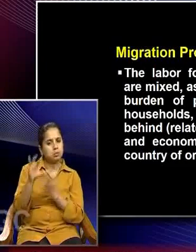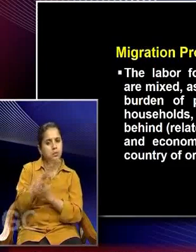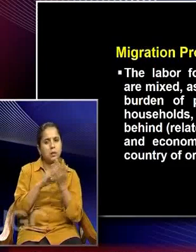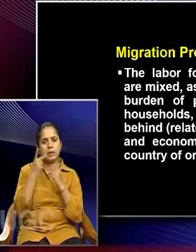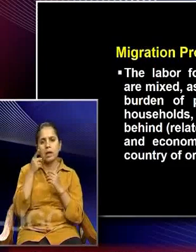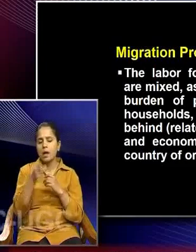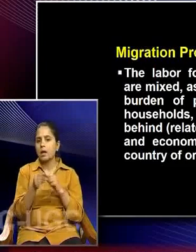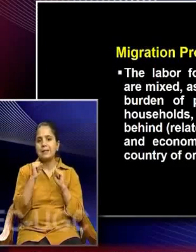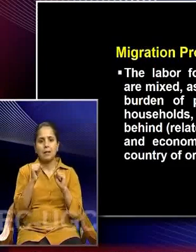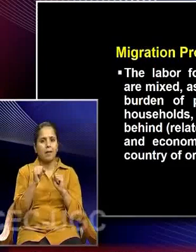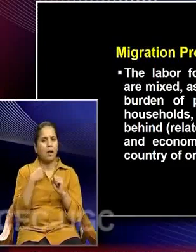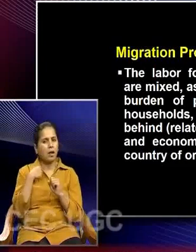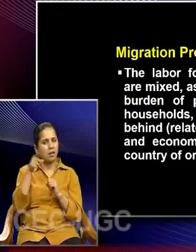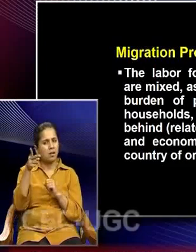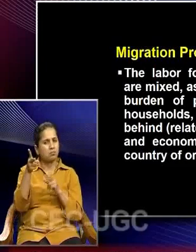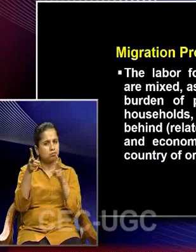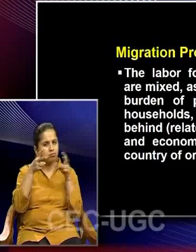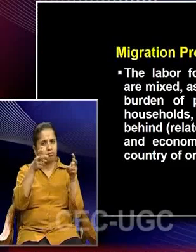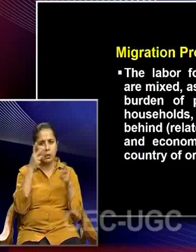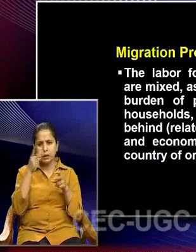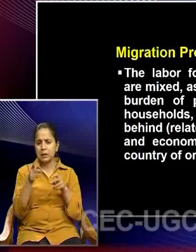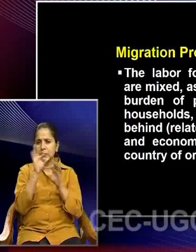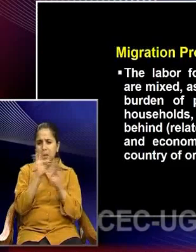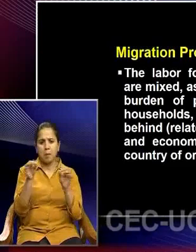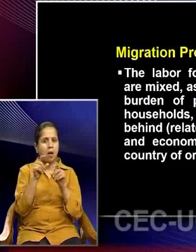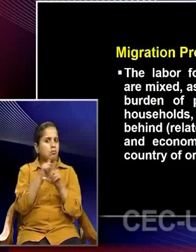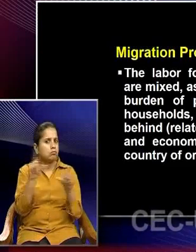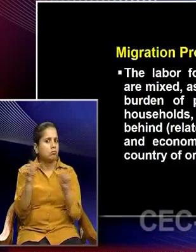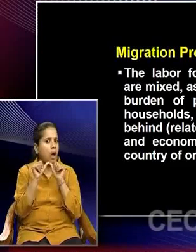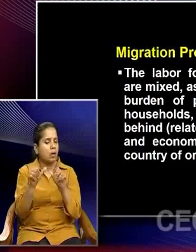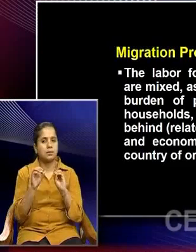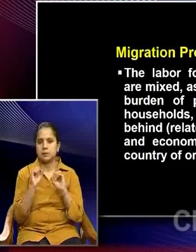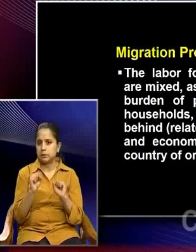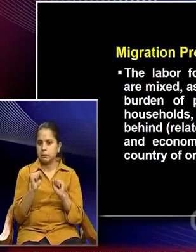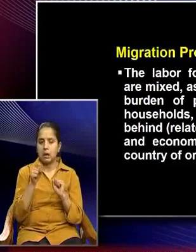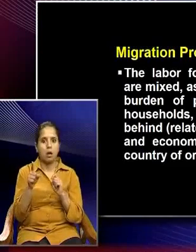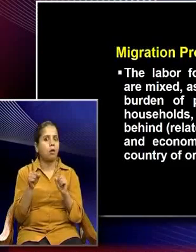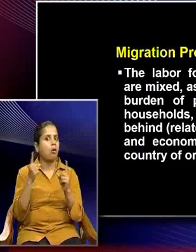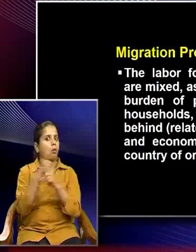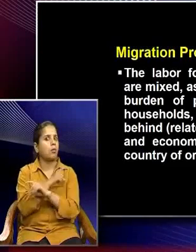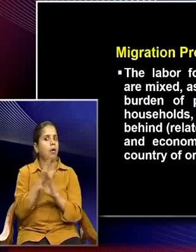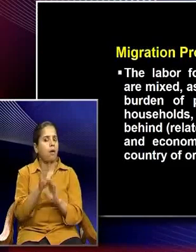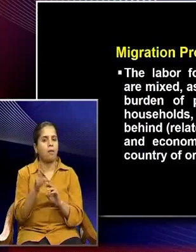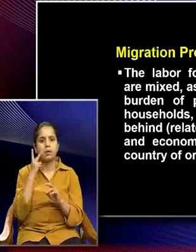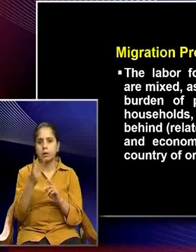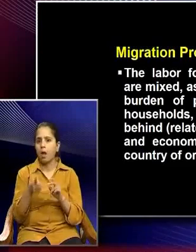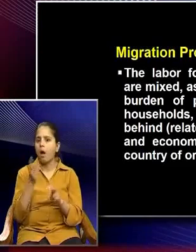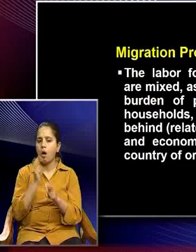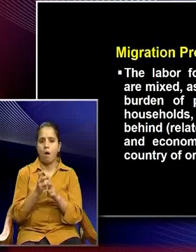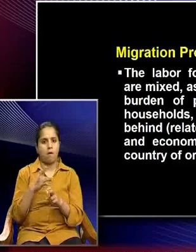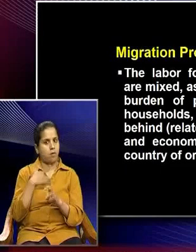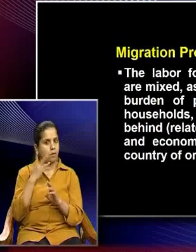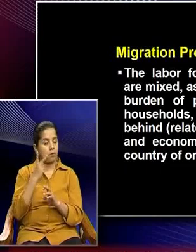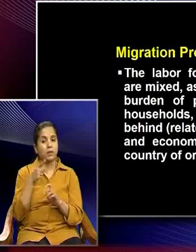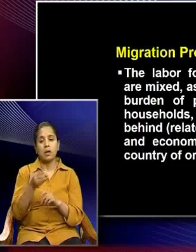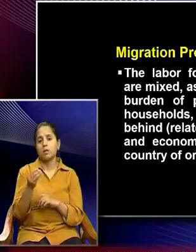very difficult to draw a very simple conclusion because it is quite complicated and complex. As we may see that